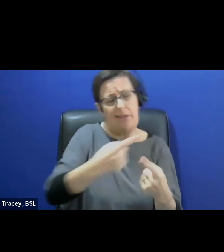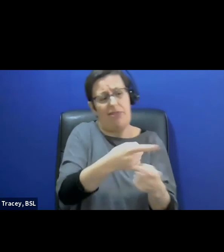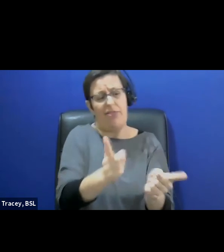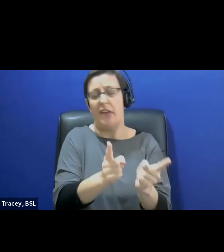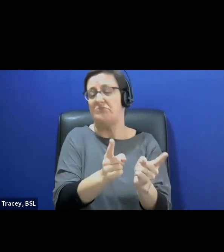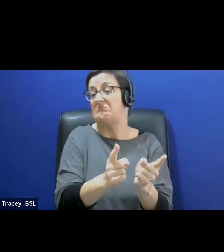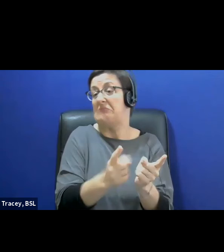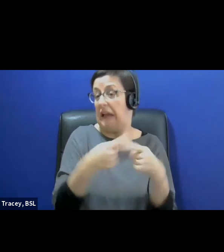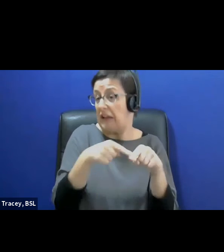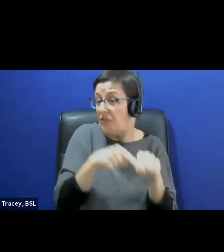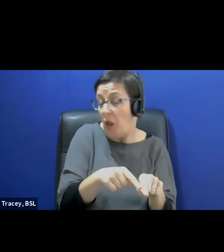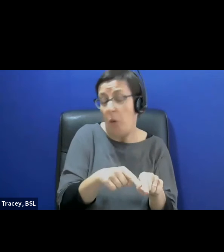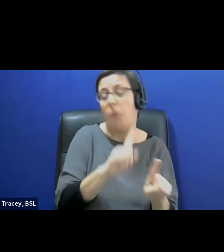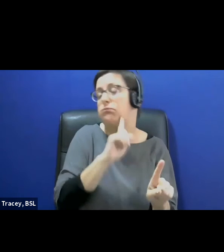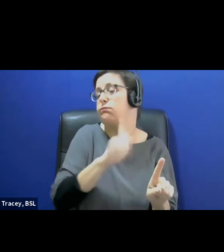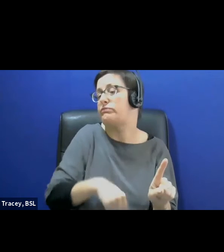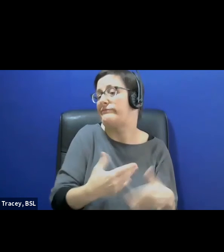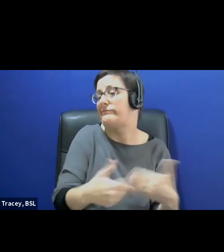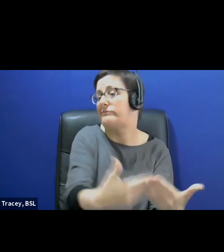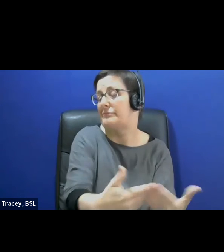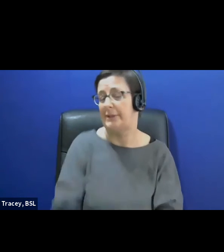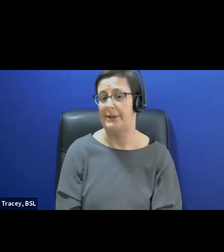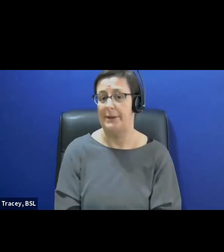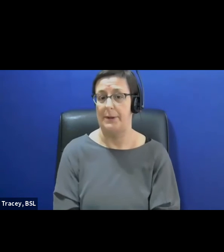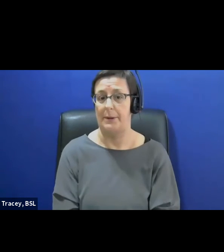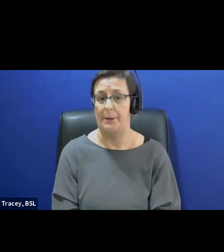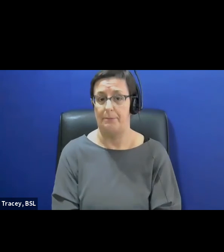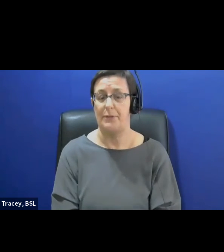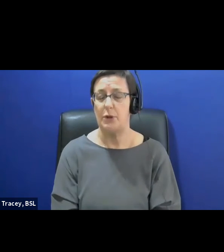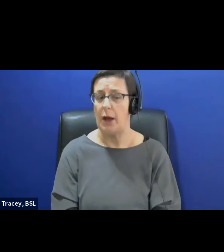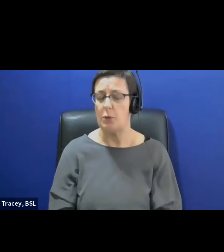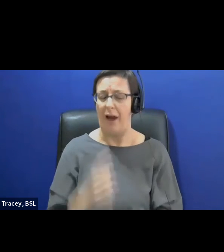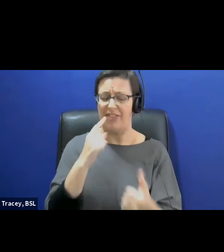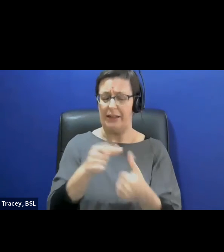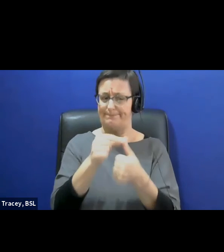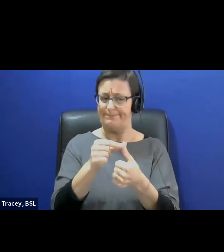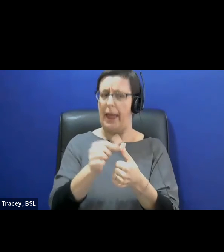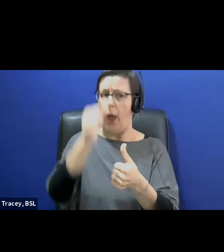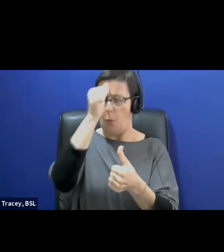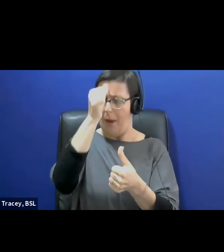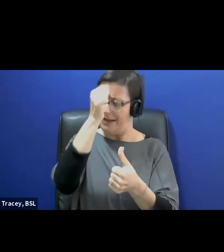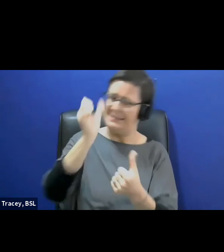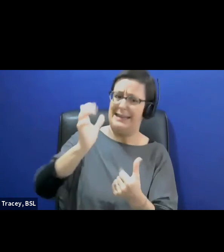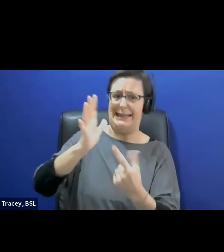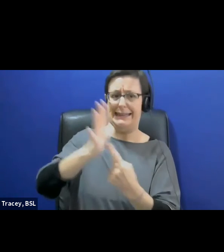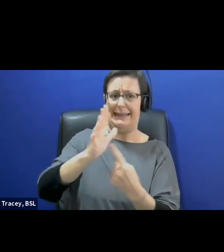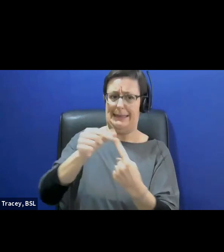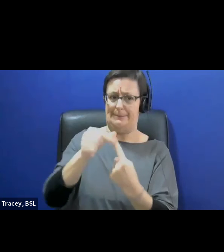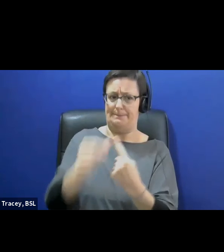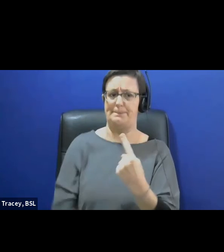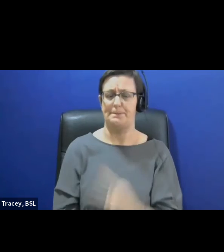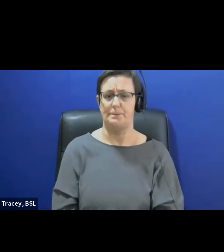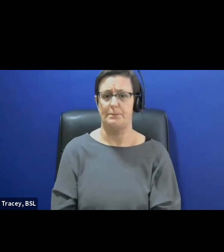and awareness of the disability or accessibility is the one key issue was for the